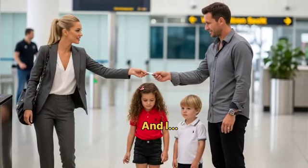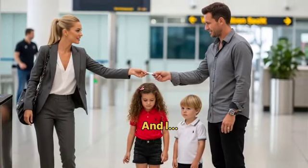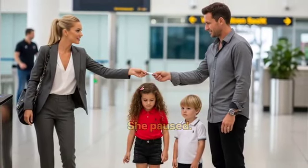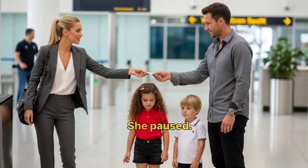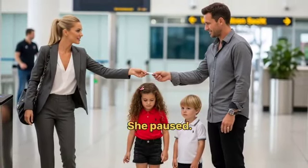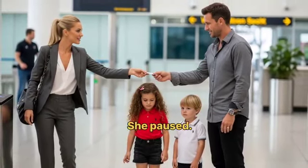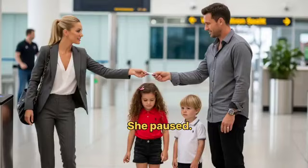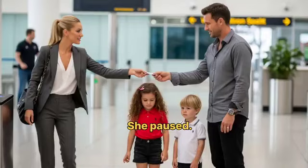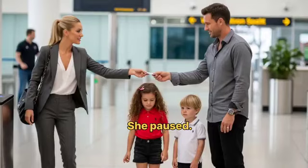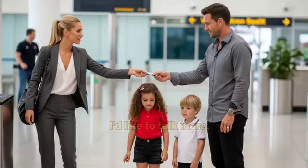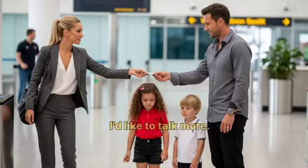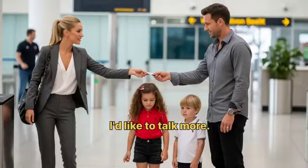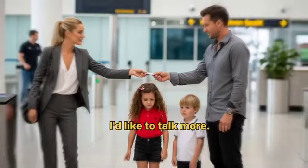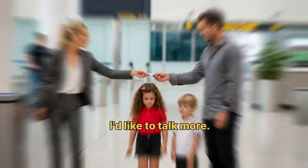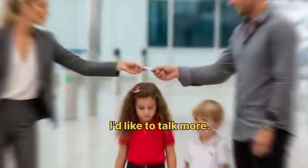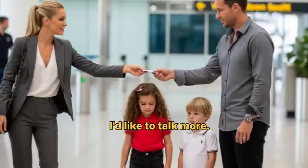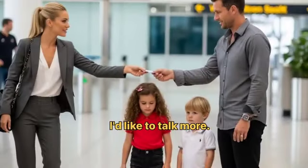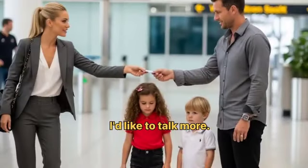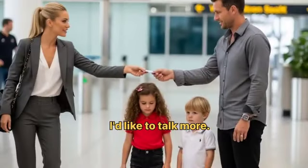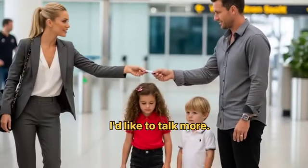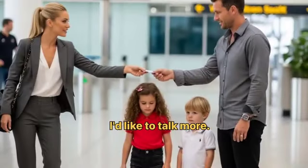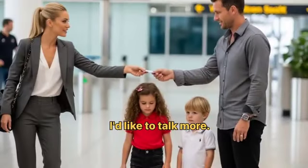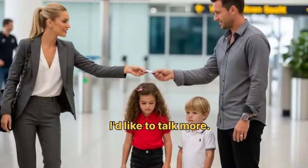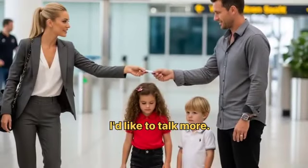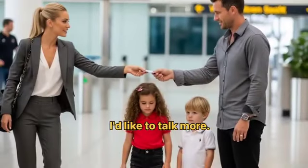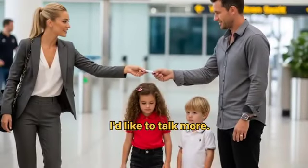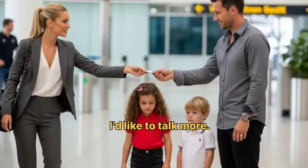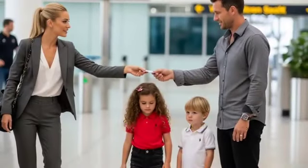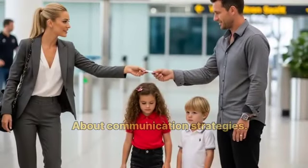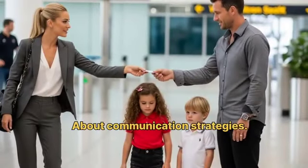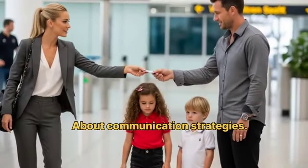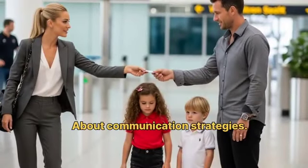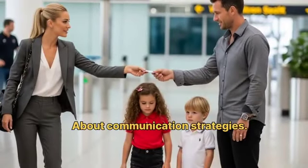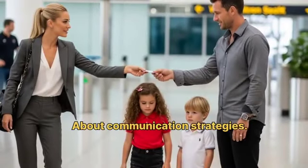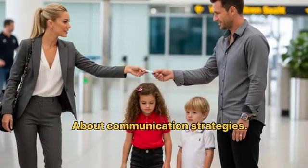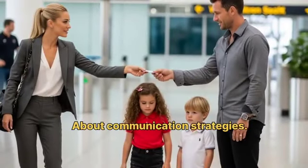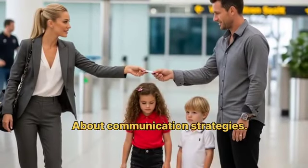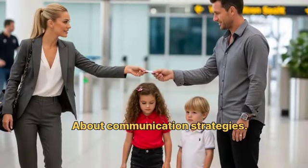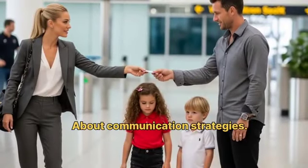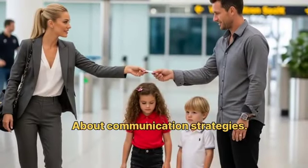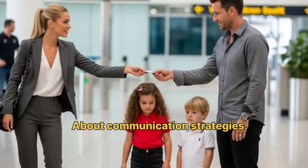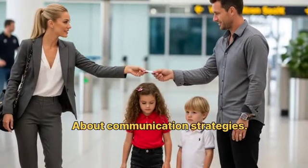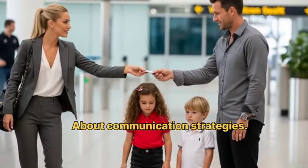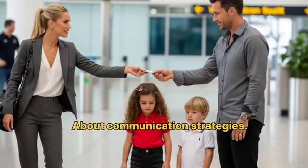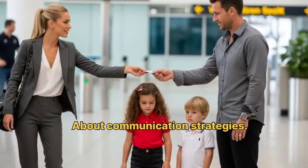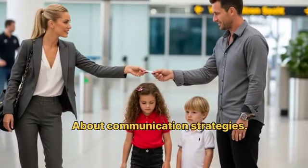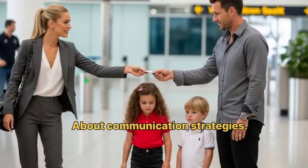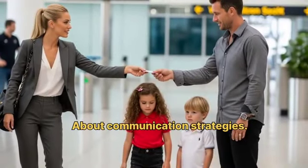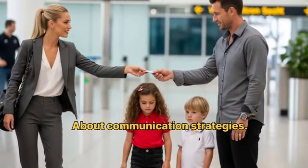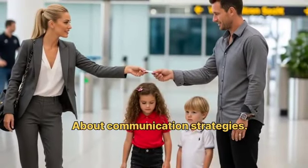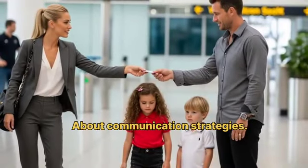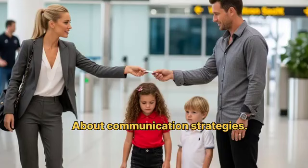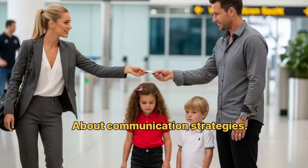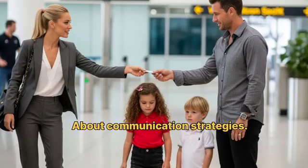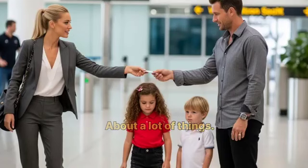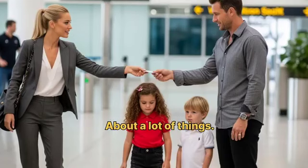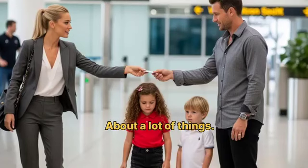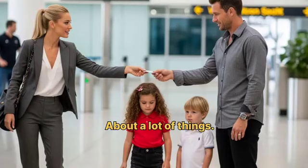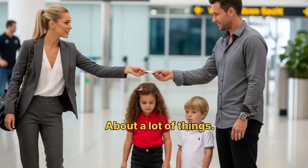She paused. "I'd like to talk more about communication strategies, about a lot of